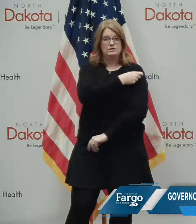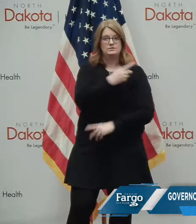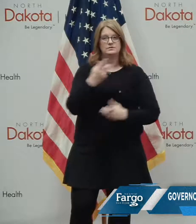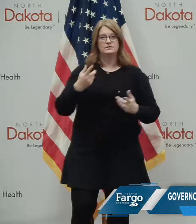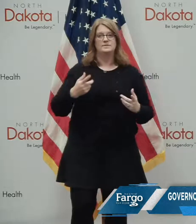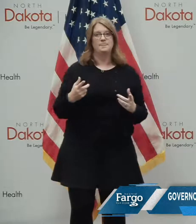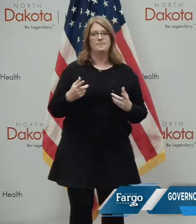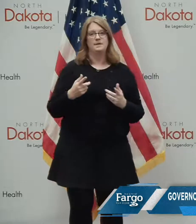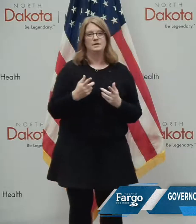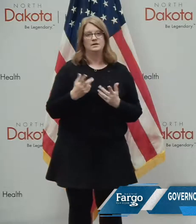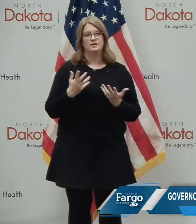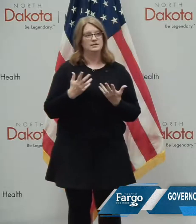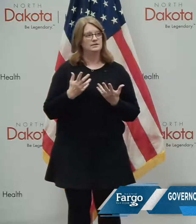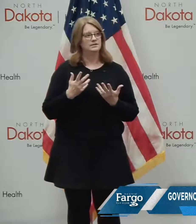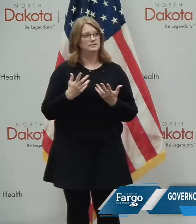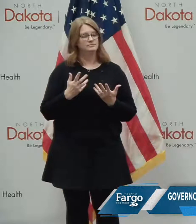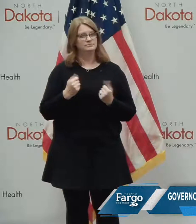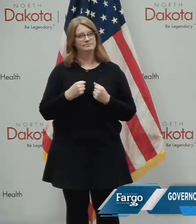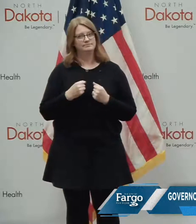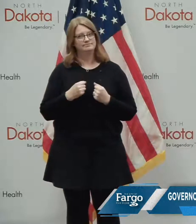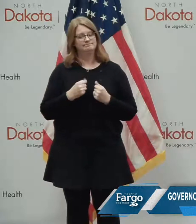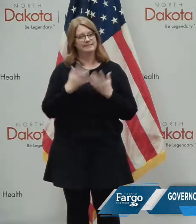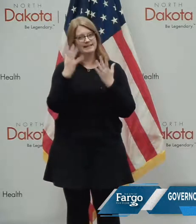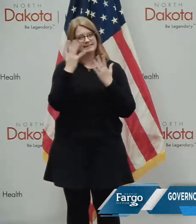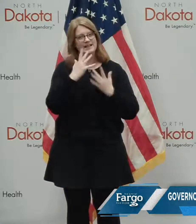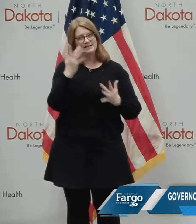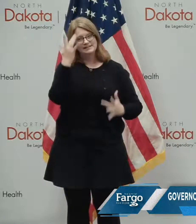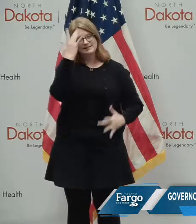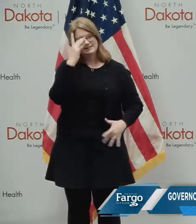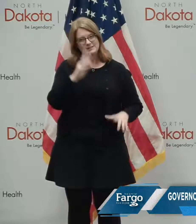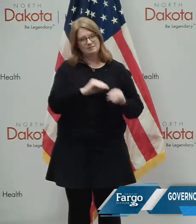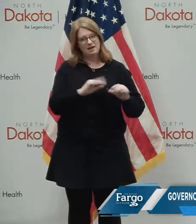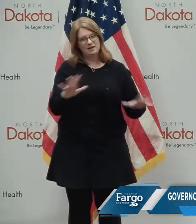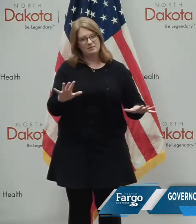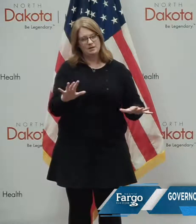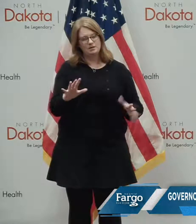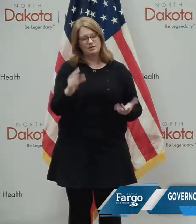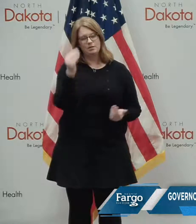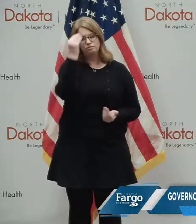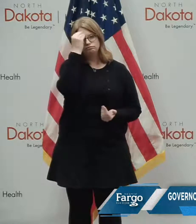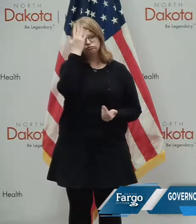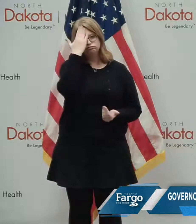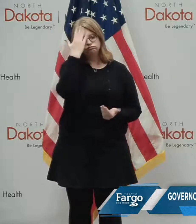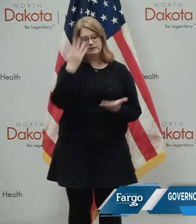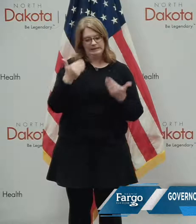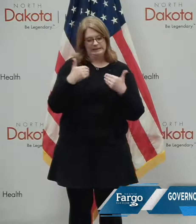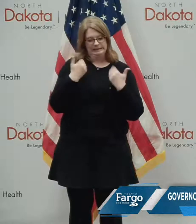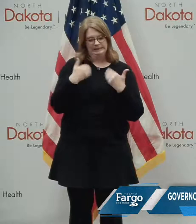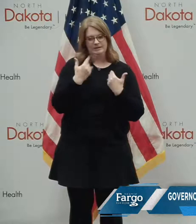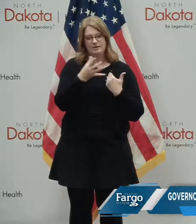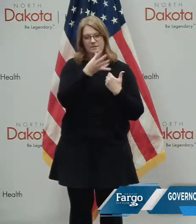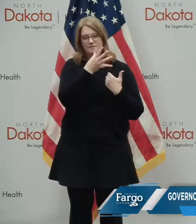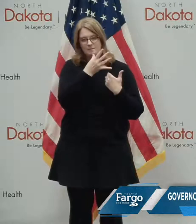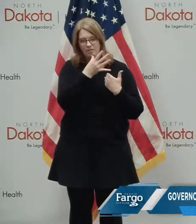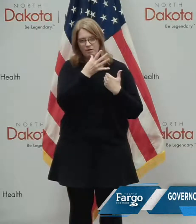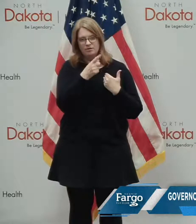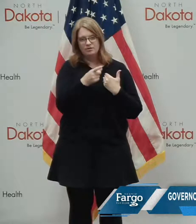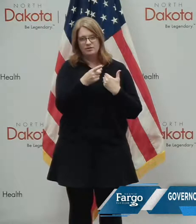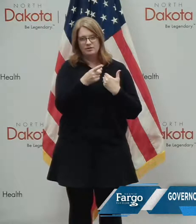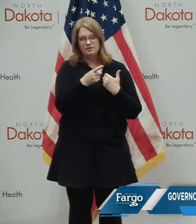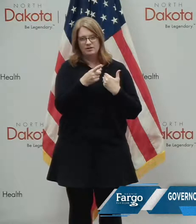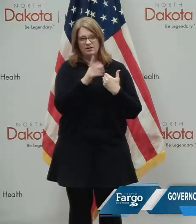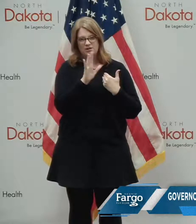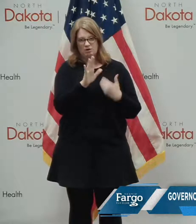as sad as this pandemic has been, I will not forget that day, because we had a young mother that was there whose